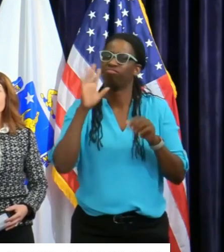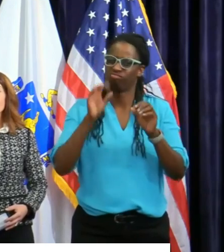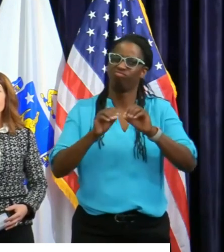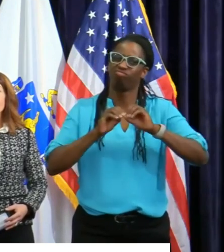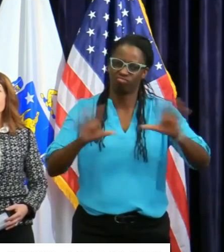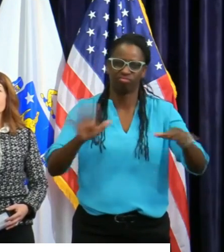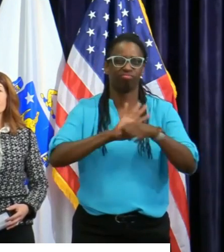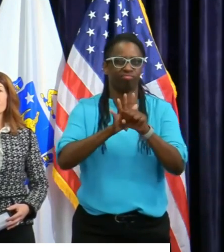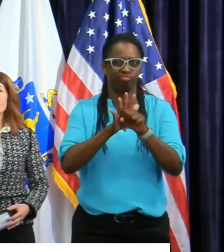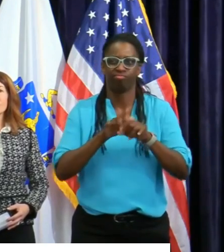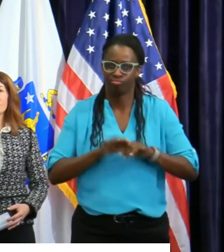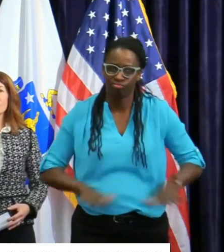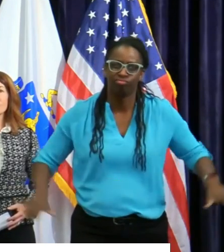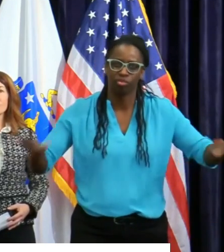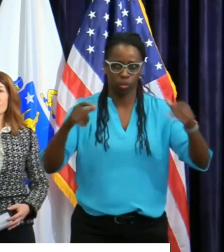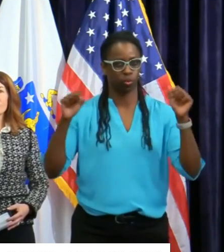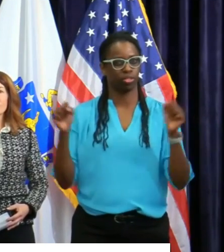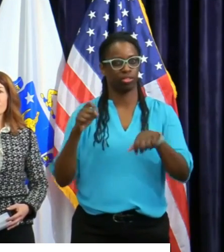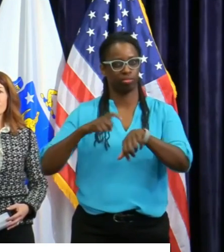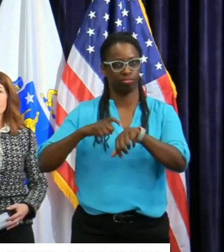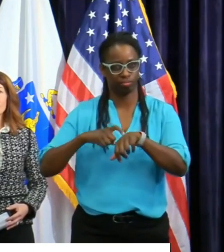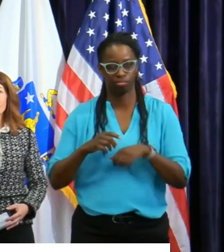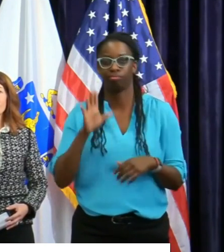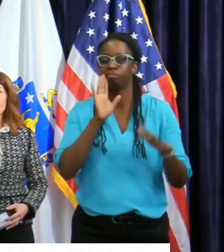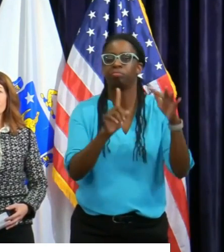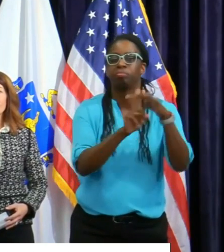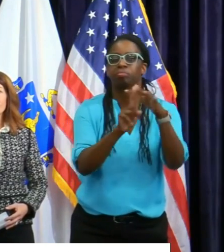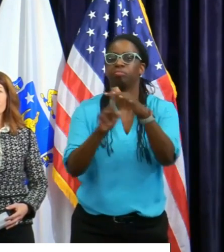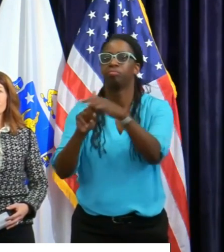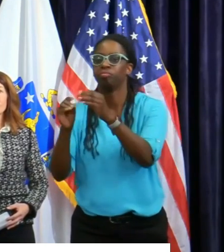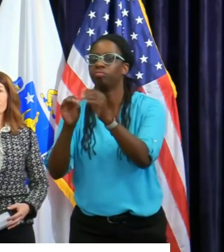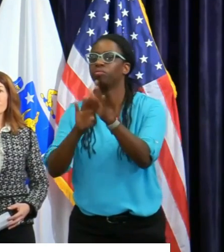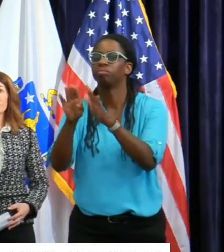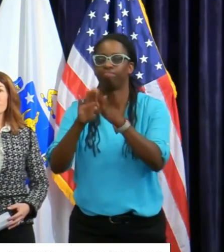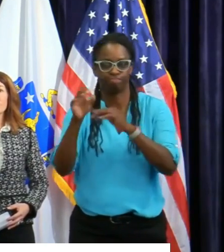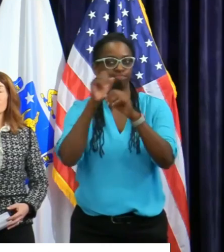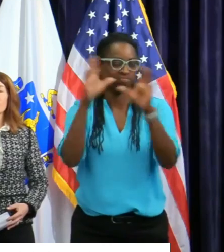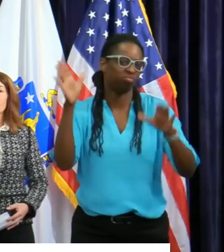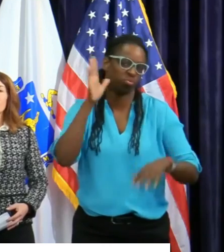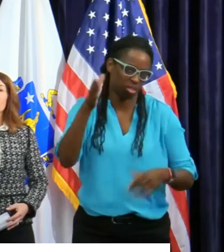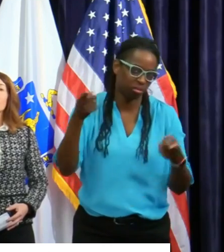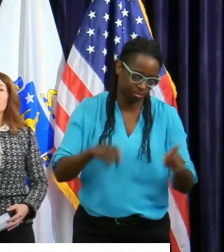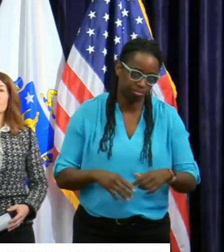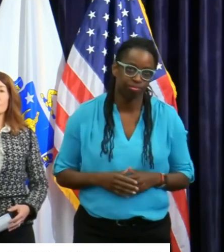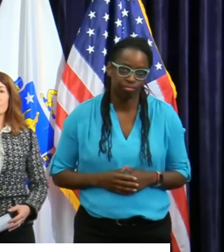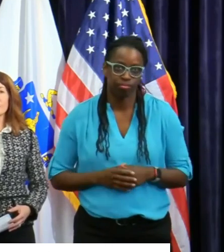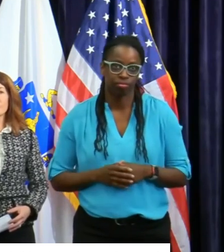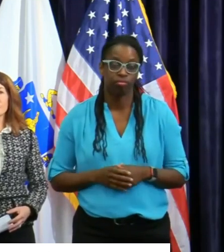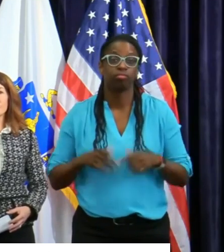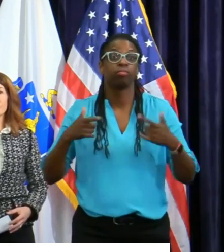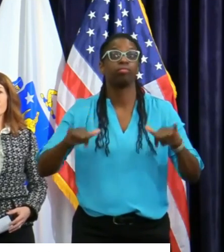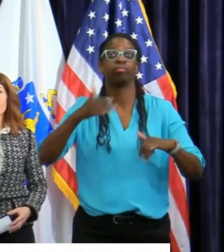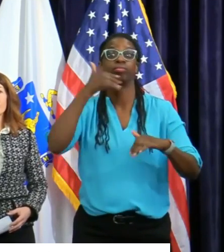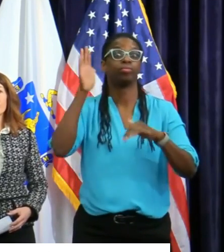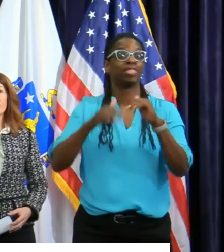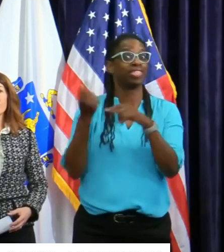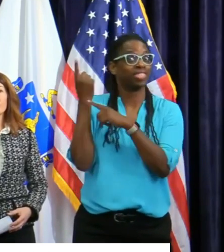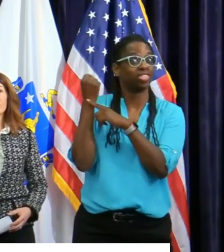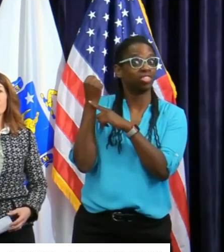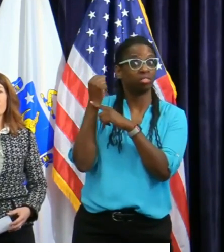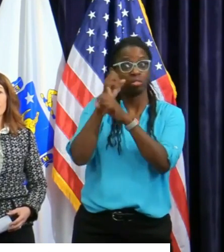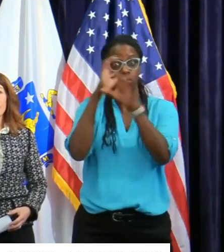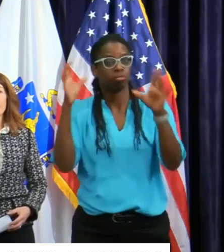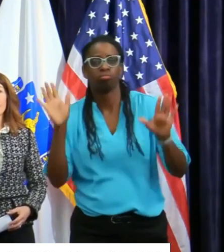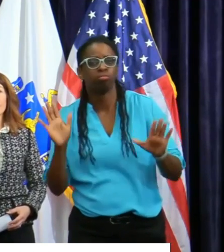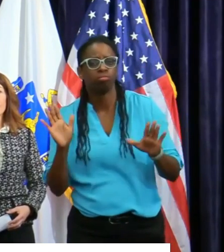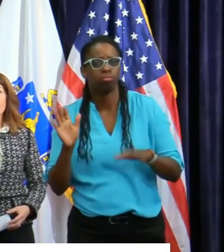we'll continue to see new cases. But that said, this winter is very different than last winter. We have many tools available